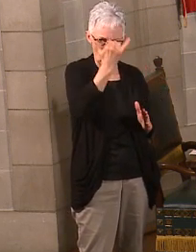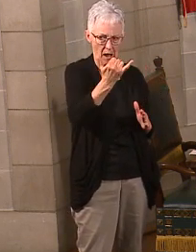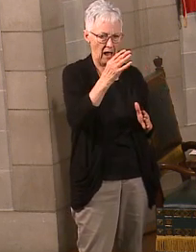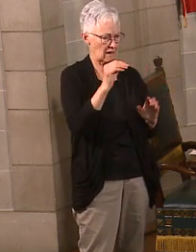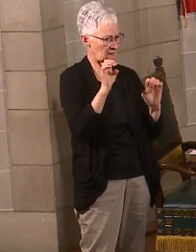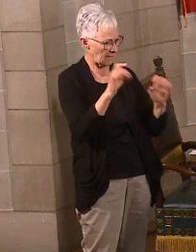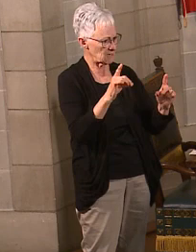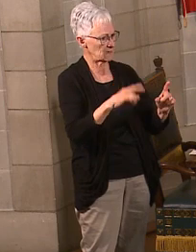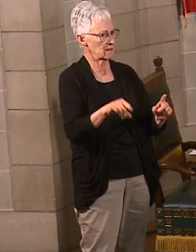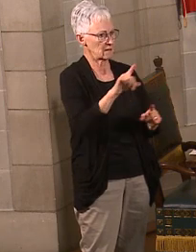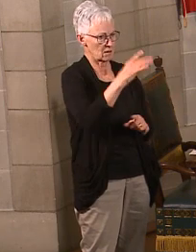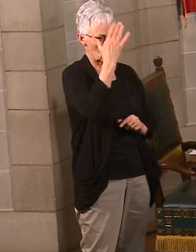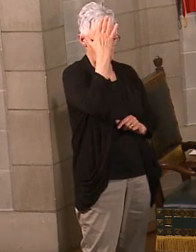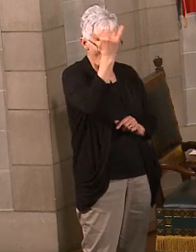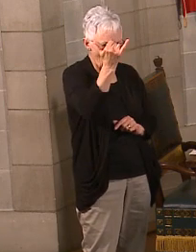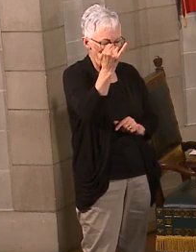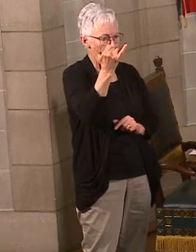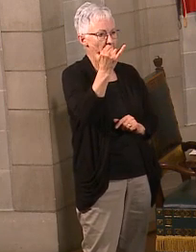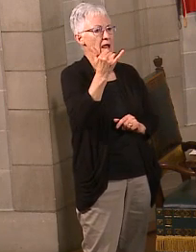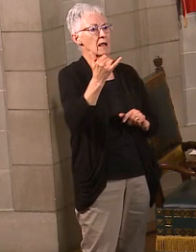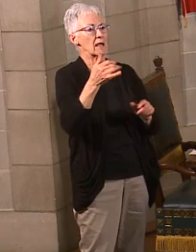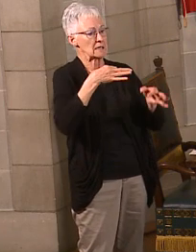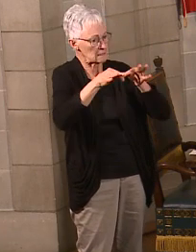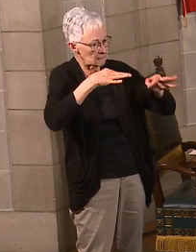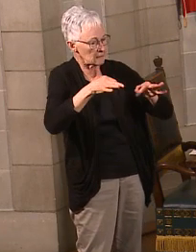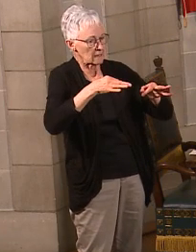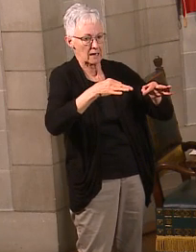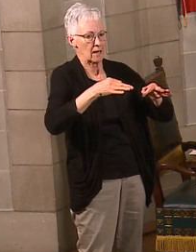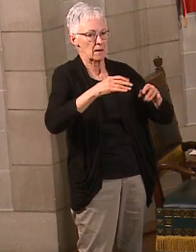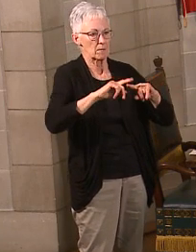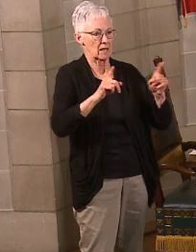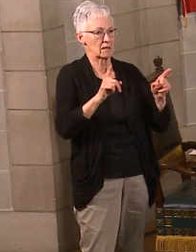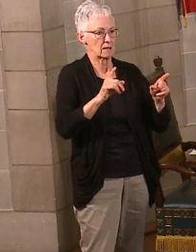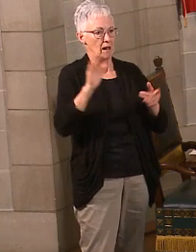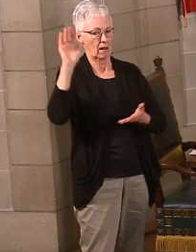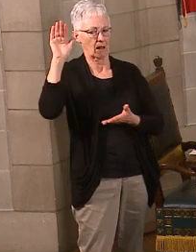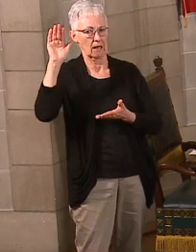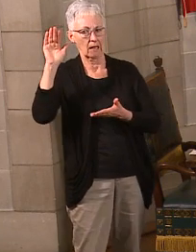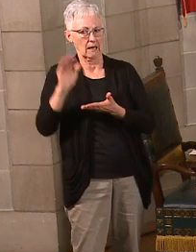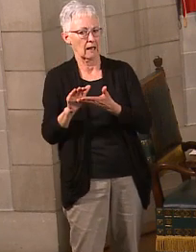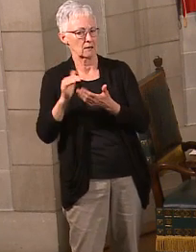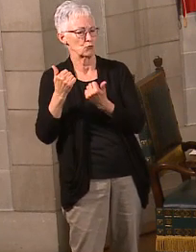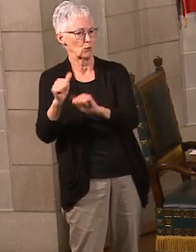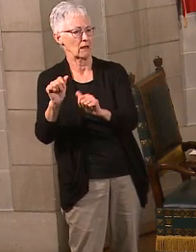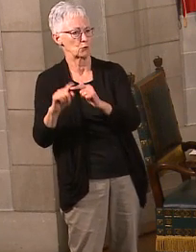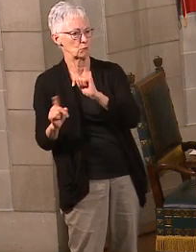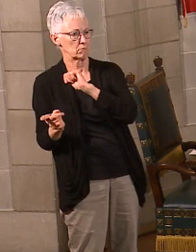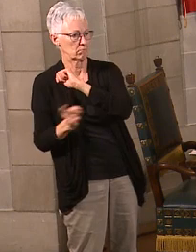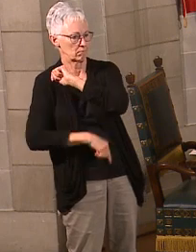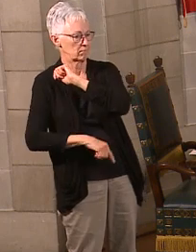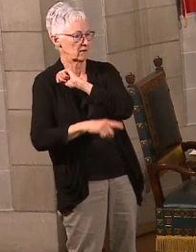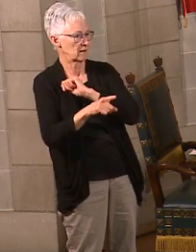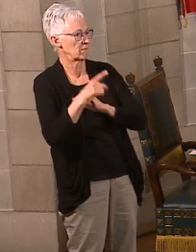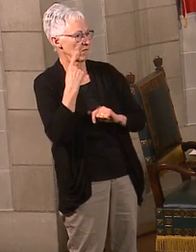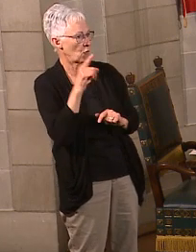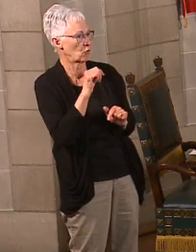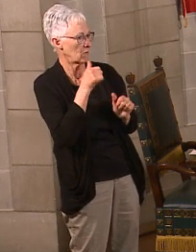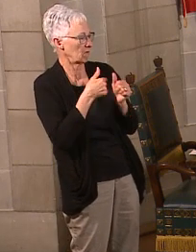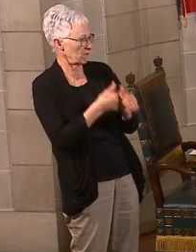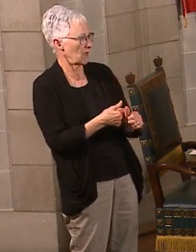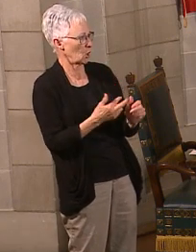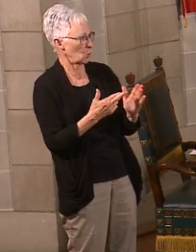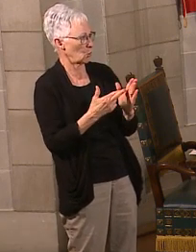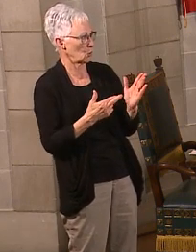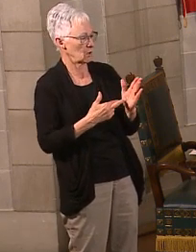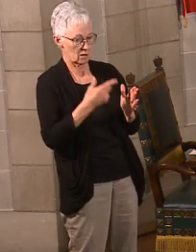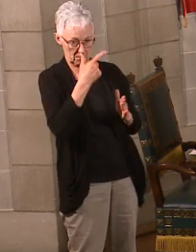as opposed to the hammer of, now we're going to punish you because you won't do this. The other factor, too, is for our population, because